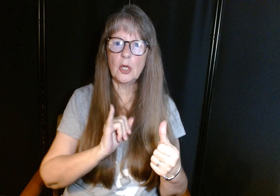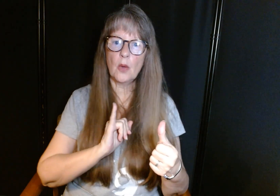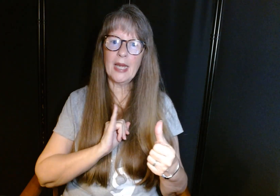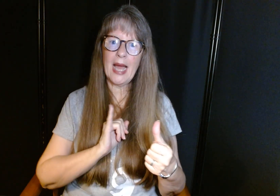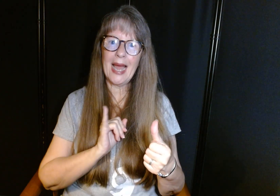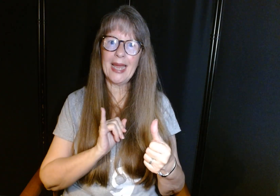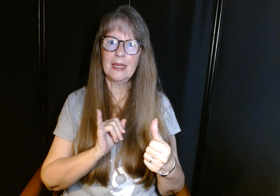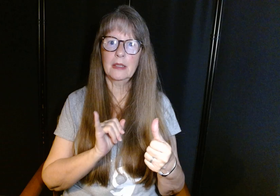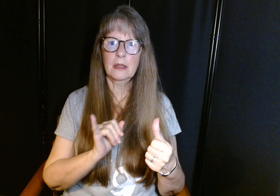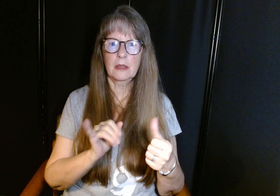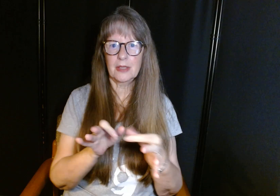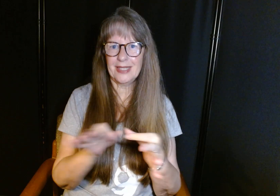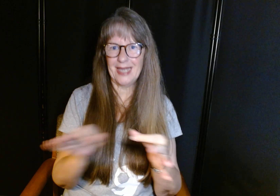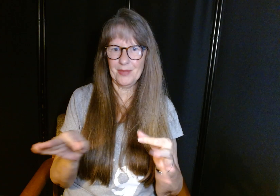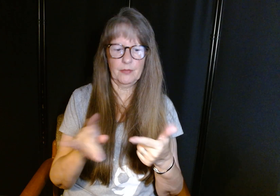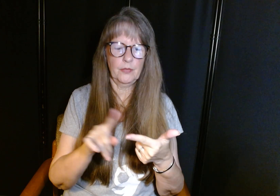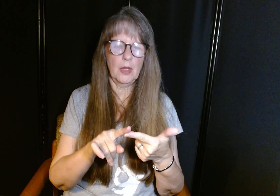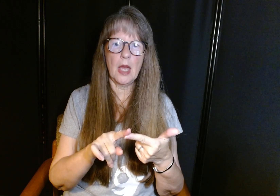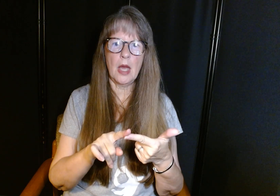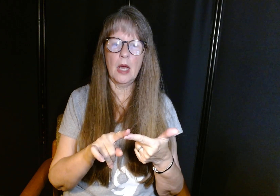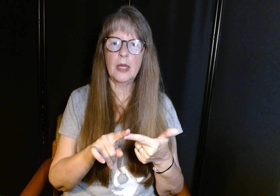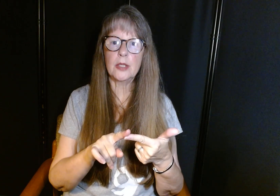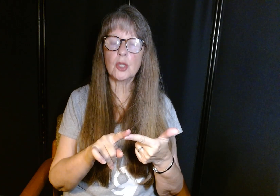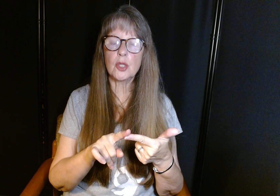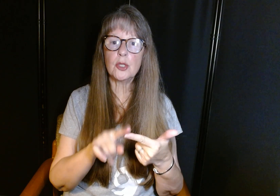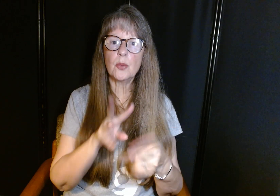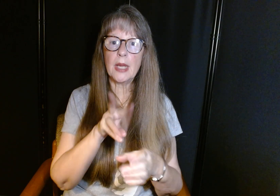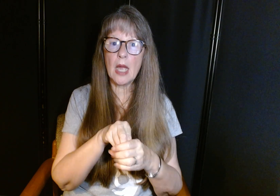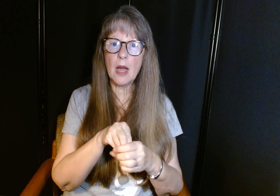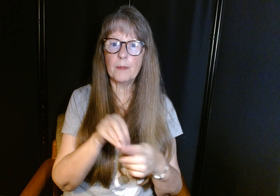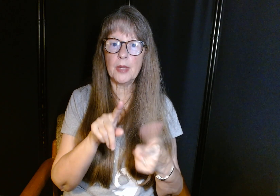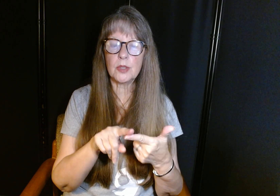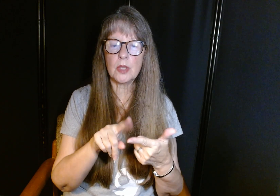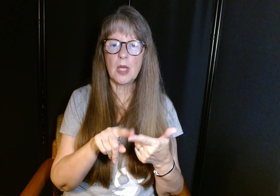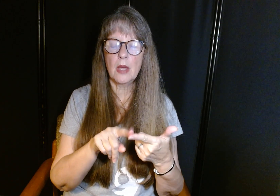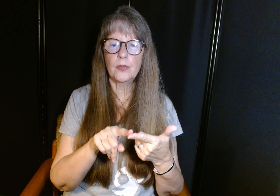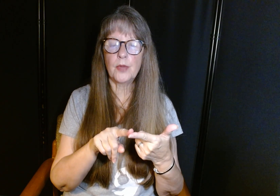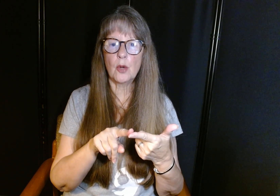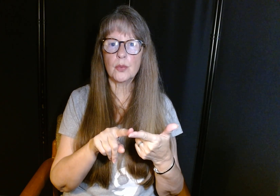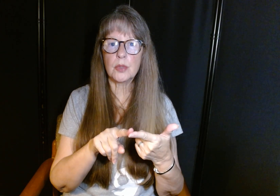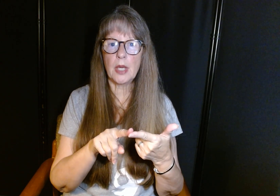an I statement. It's going to encompass those,